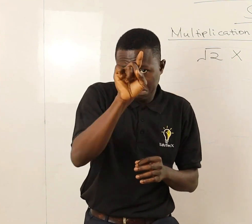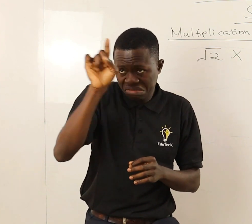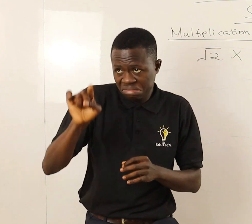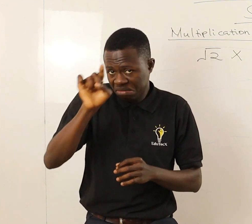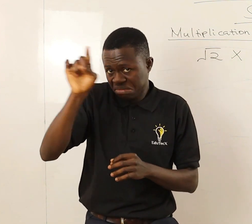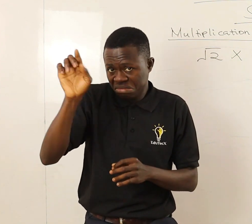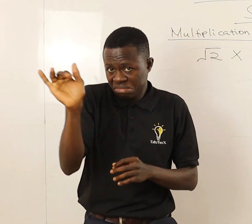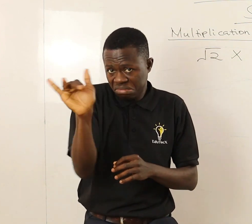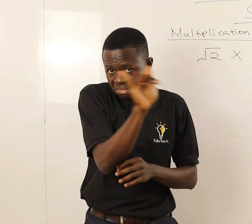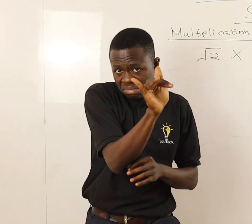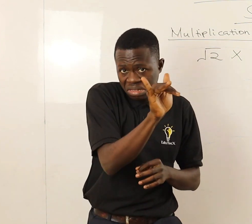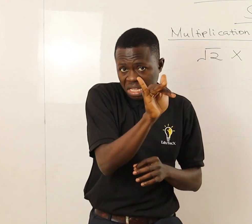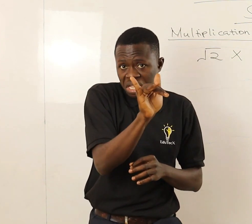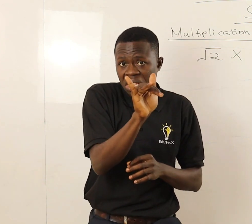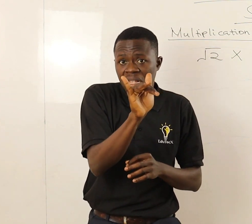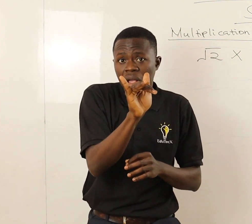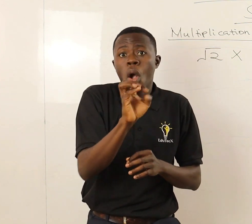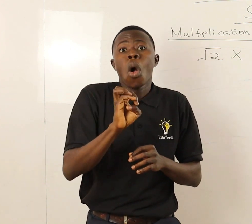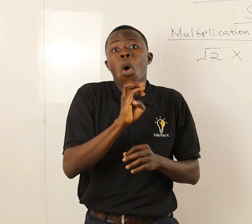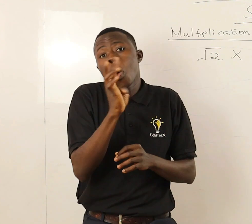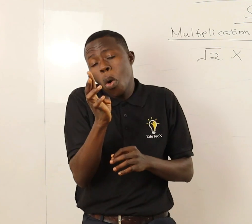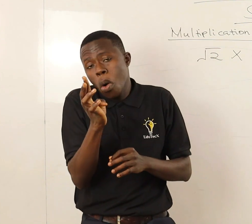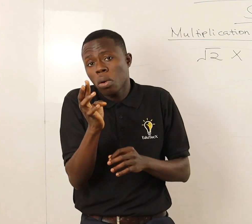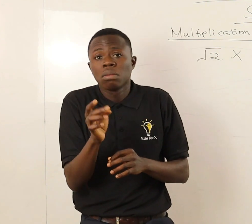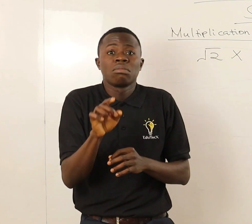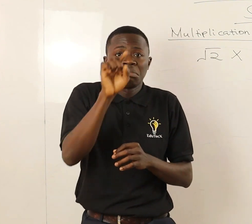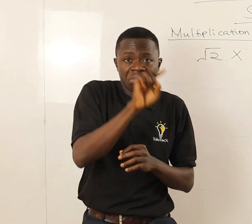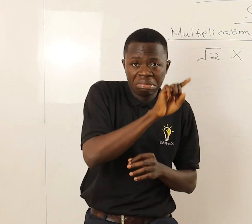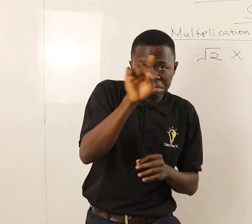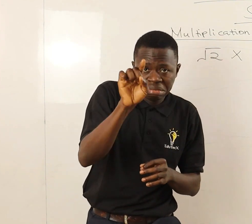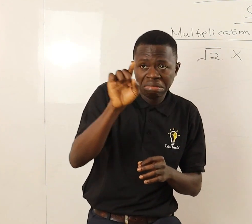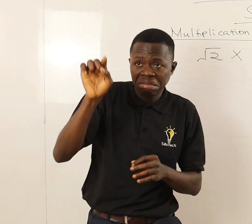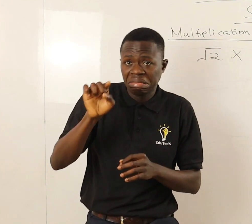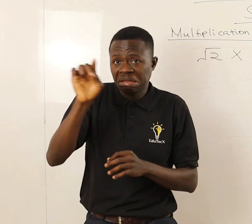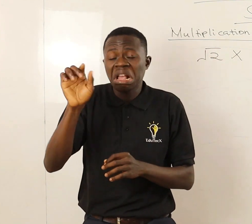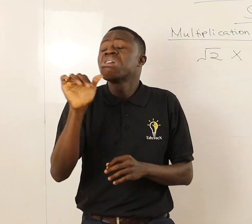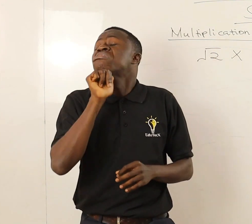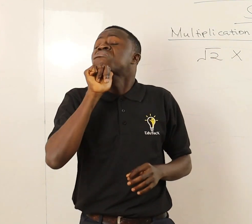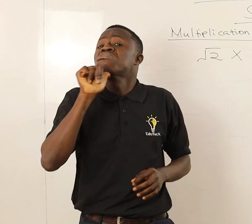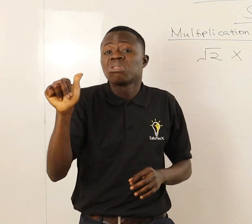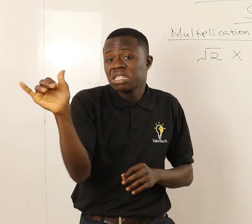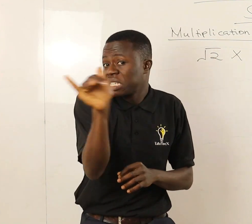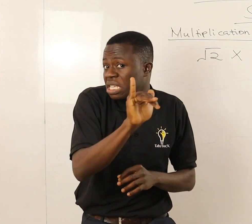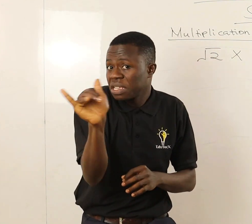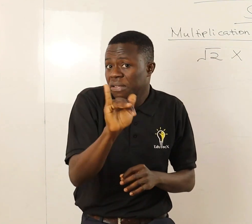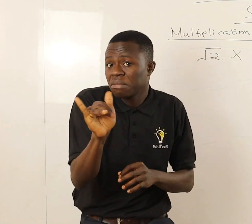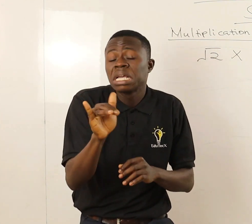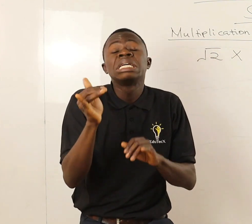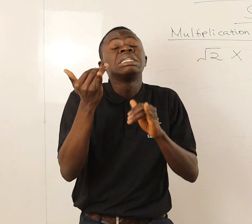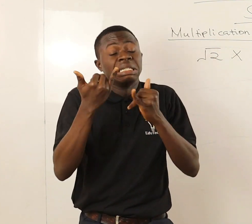same, you still can multiply them. So you realize that the addition and subtraction